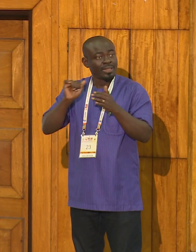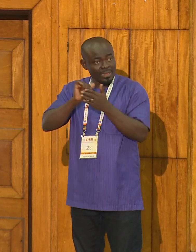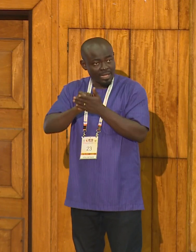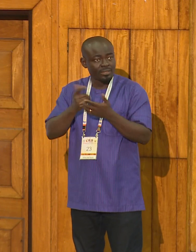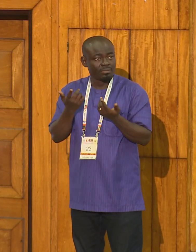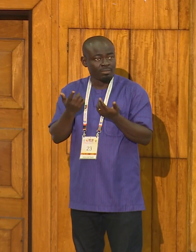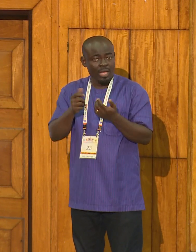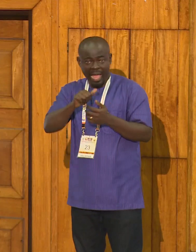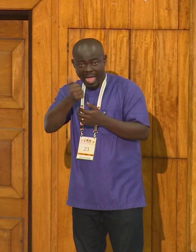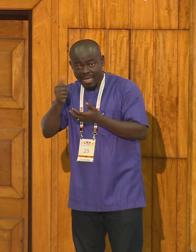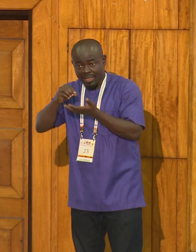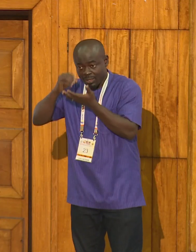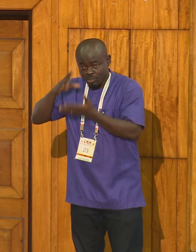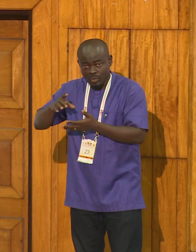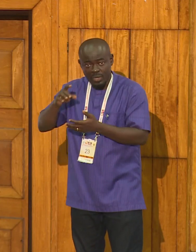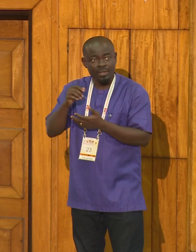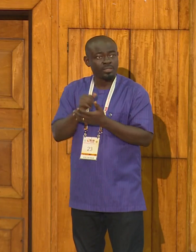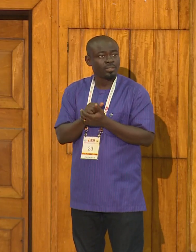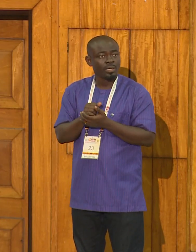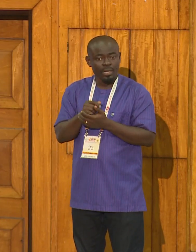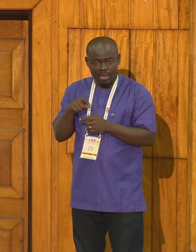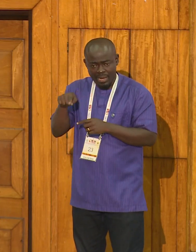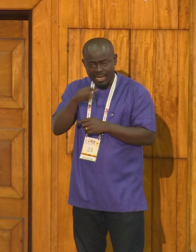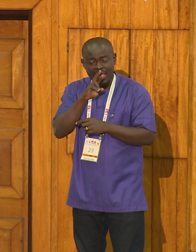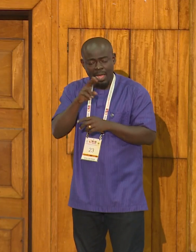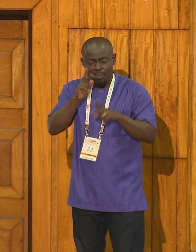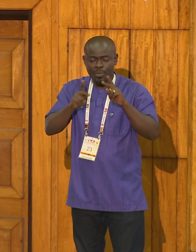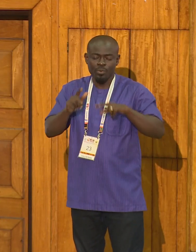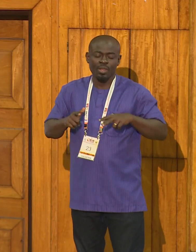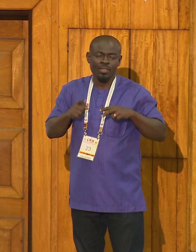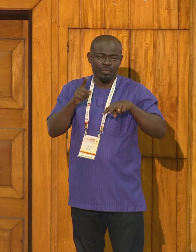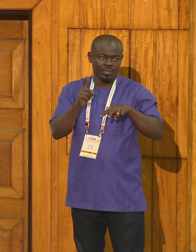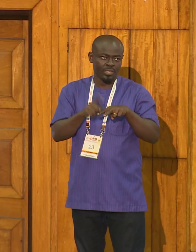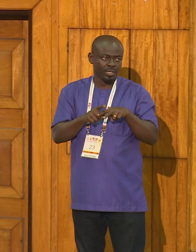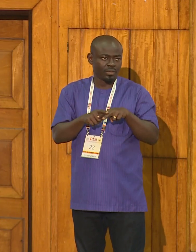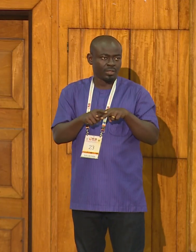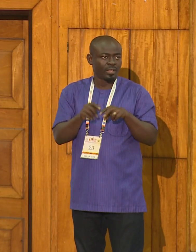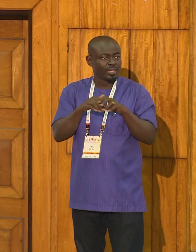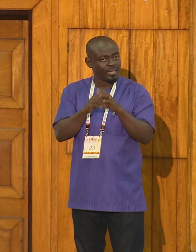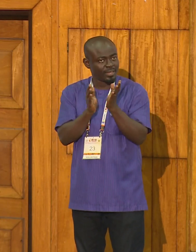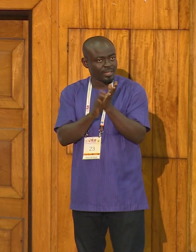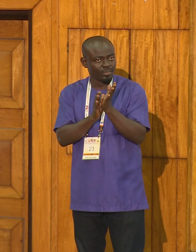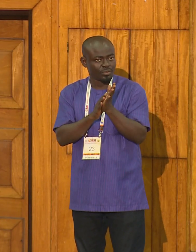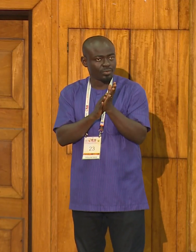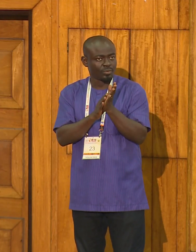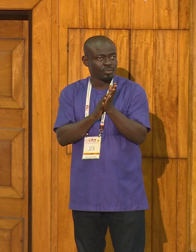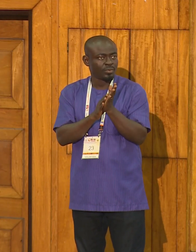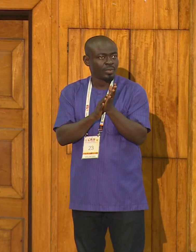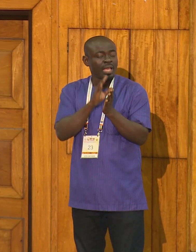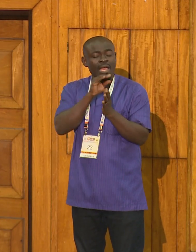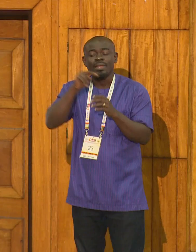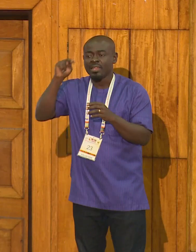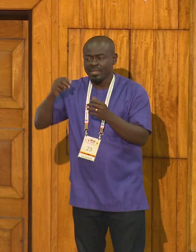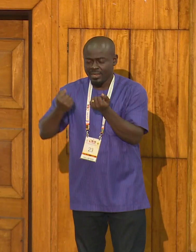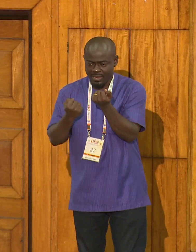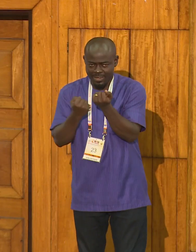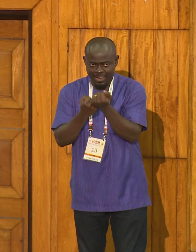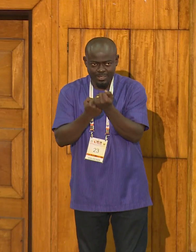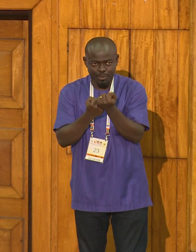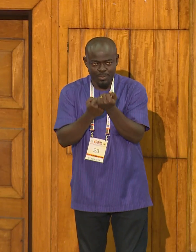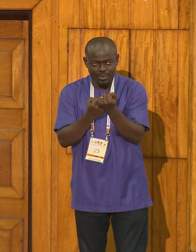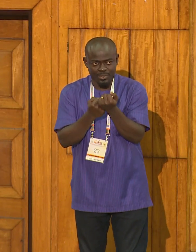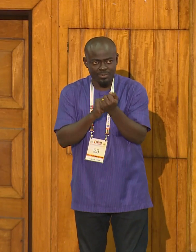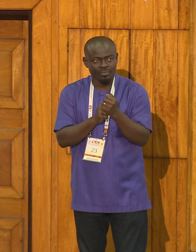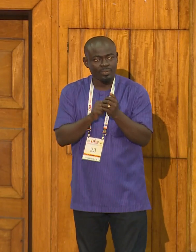other learners to understand that there are people that are living with HIV within their schools that needed their support. And